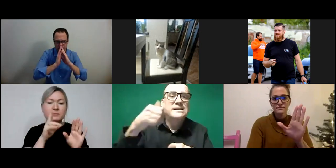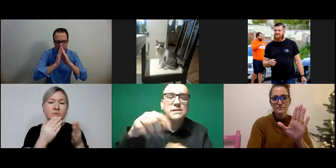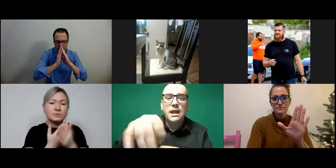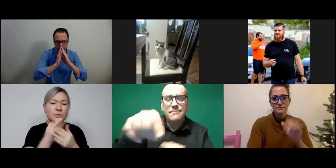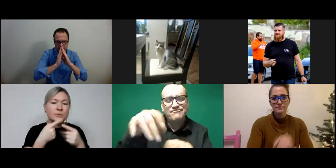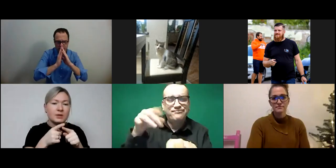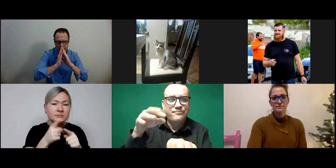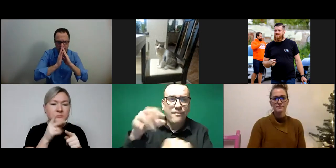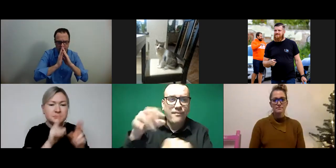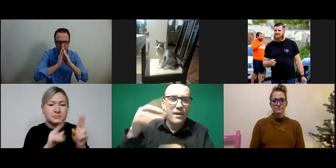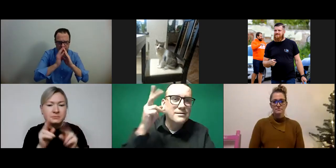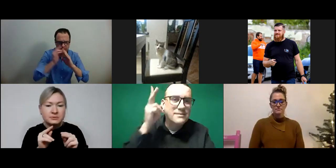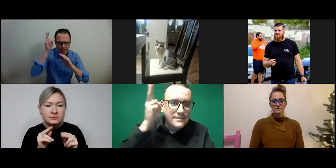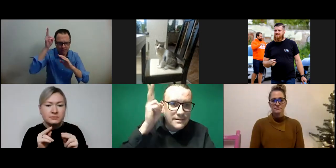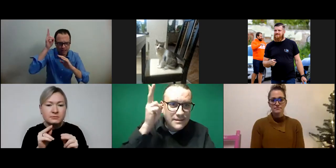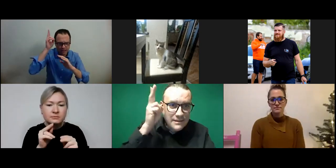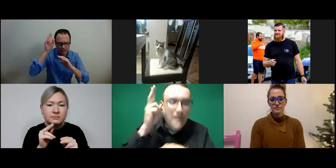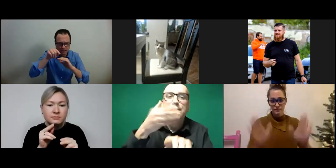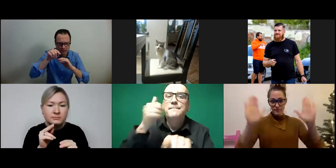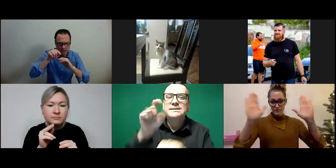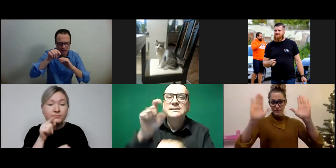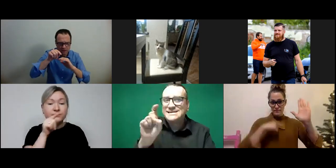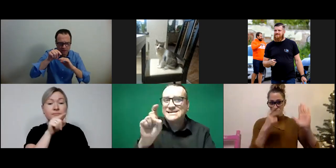I will pin Don, and if you pin